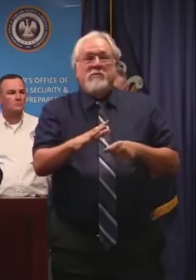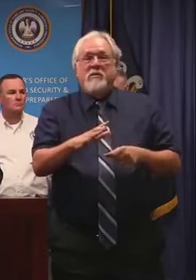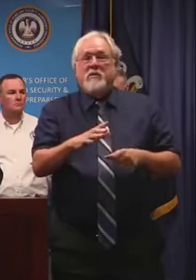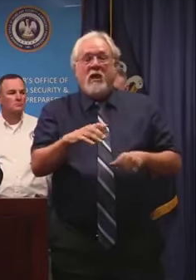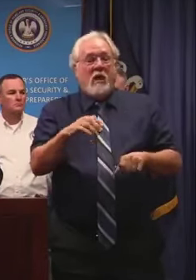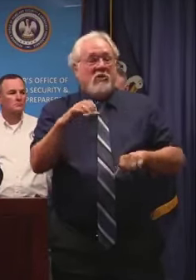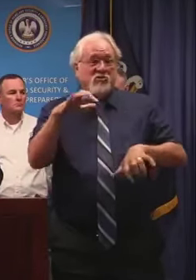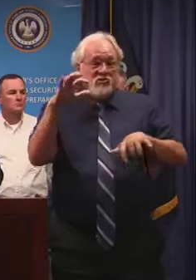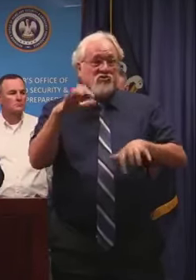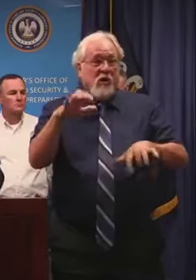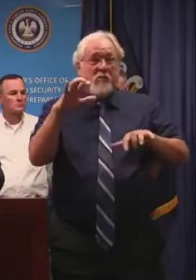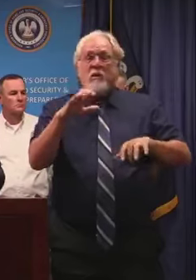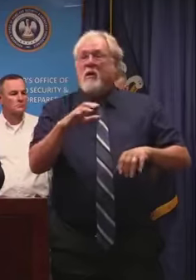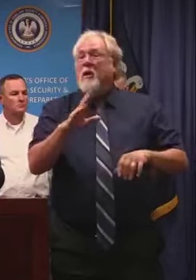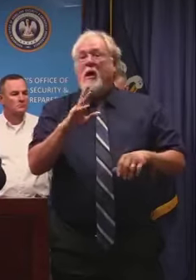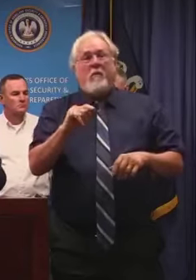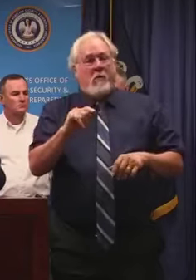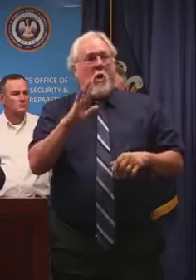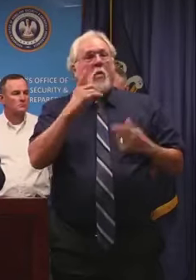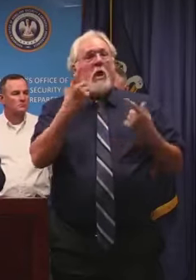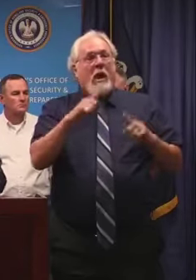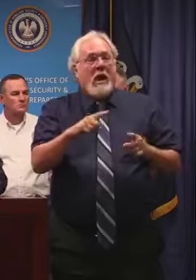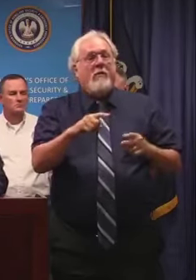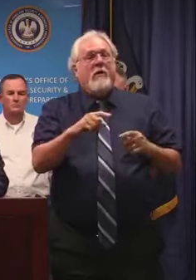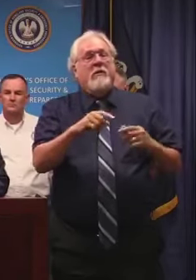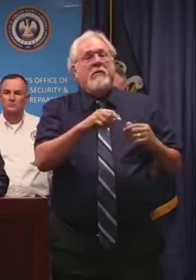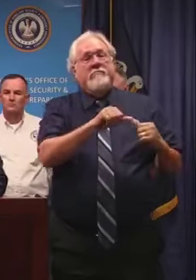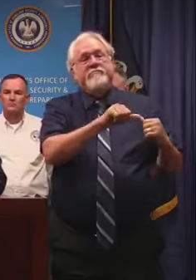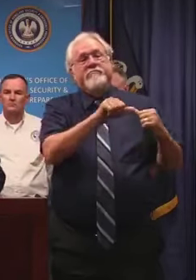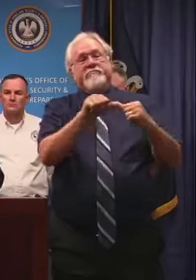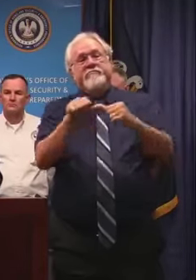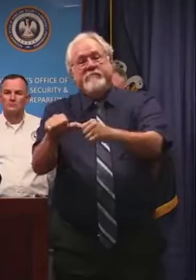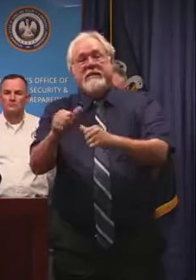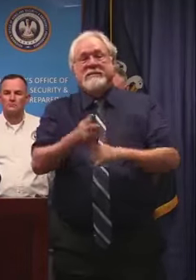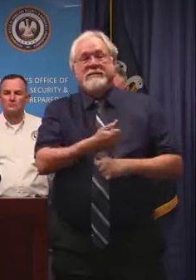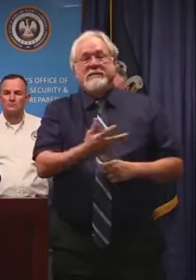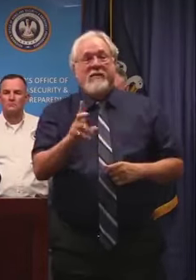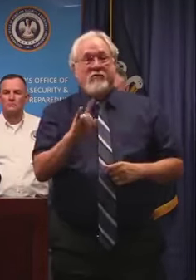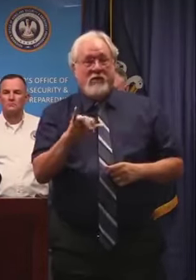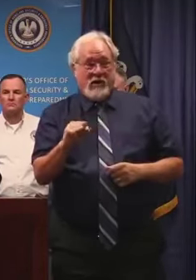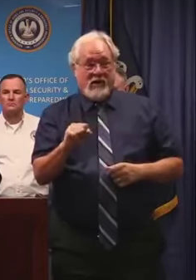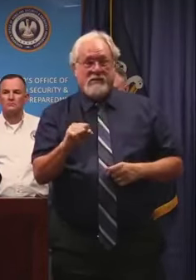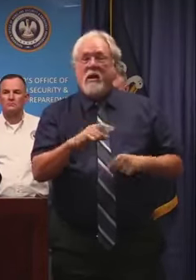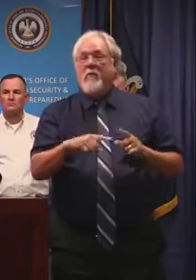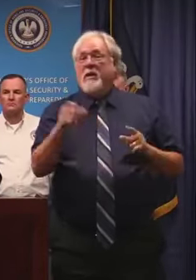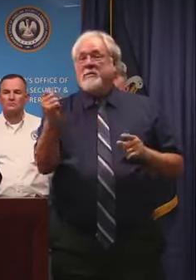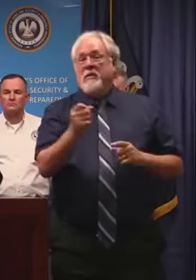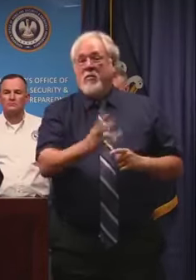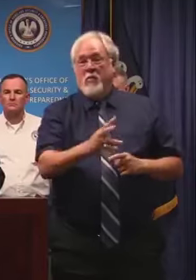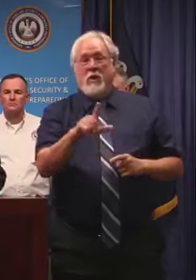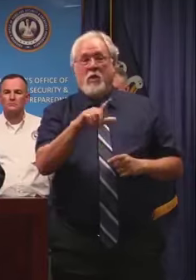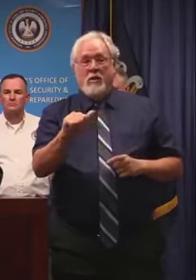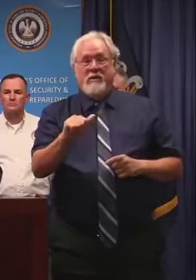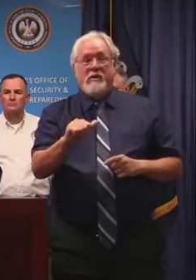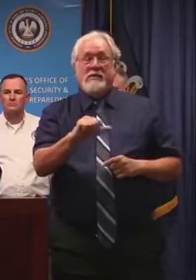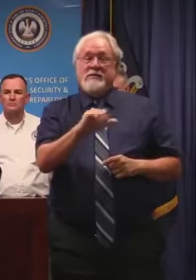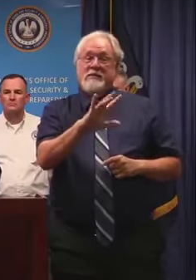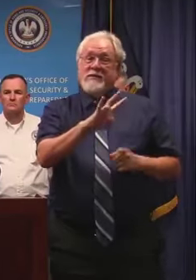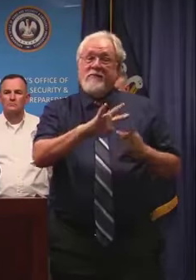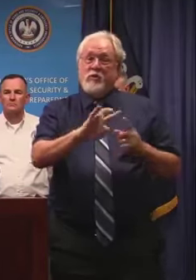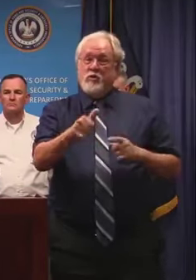drop on them. But this is going to happen over several days. But in southwest Louisiana, we're expecting 7 to 10 inches of